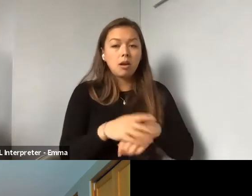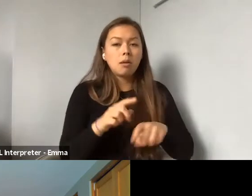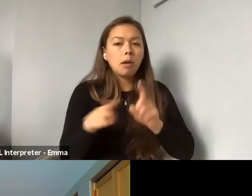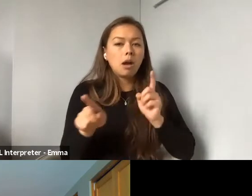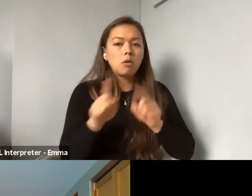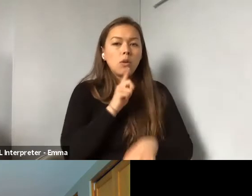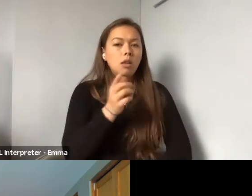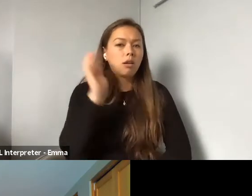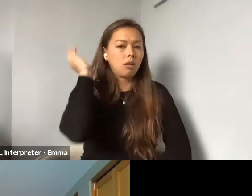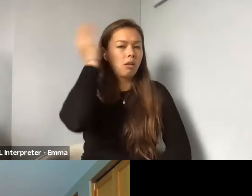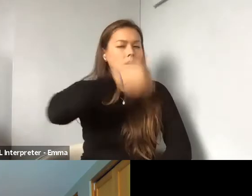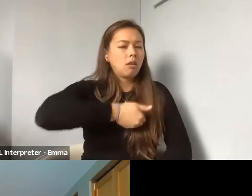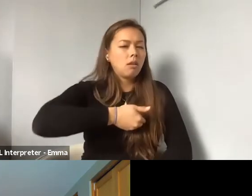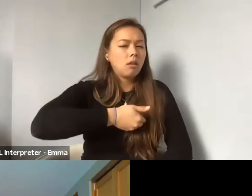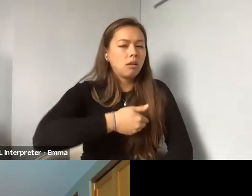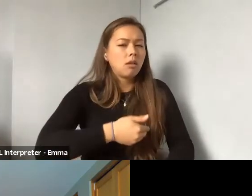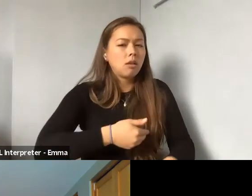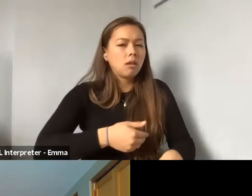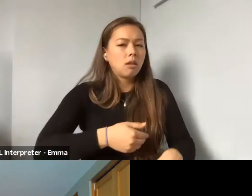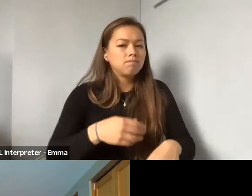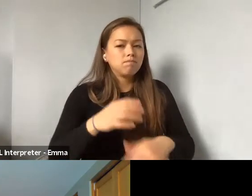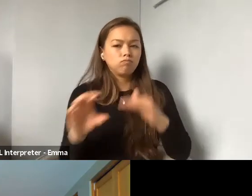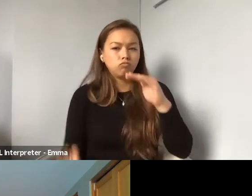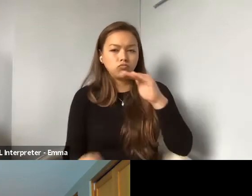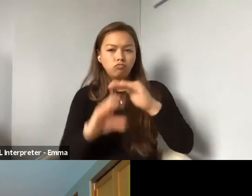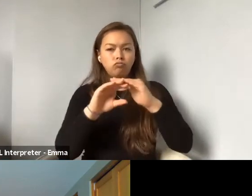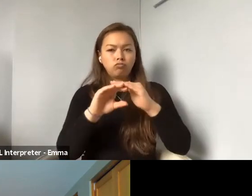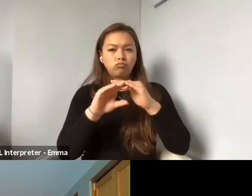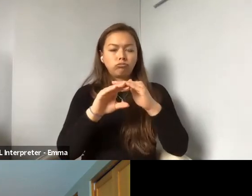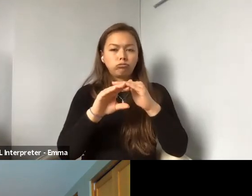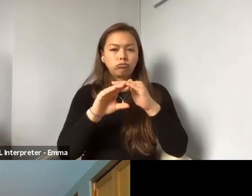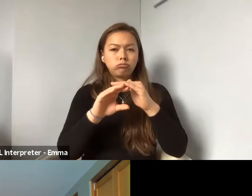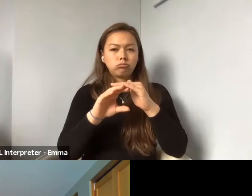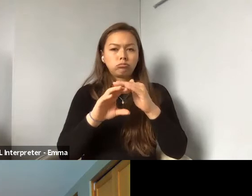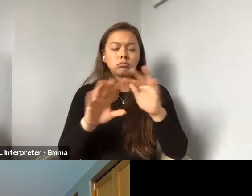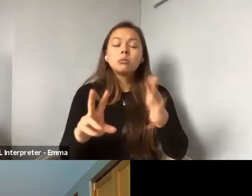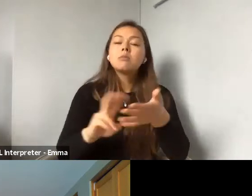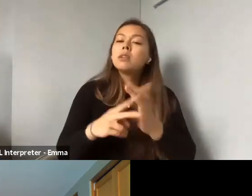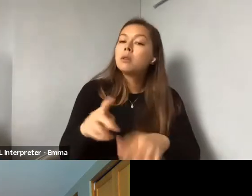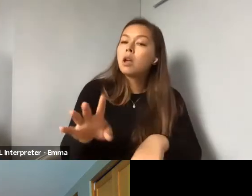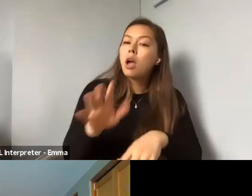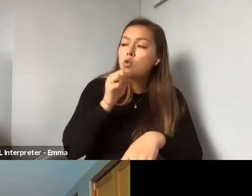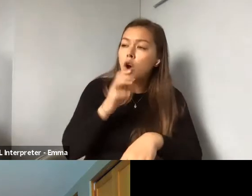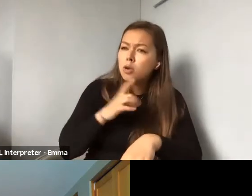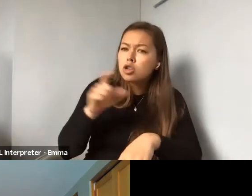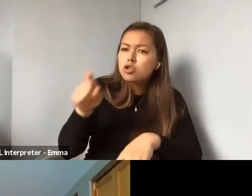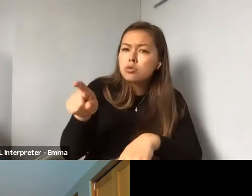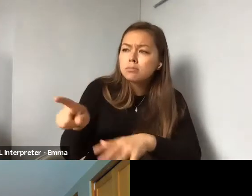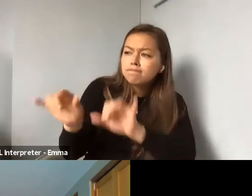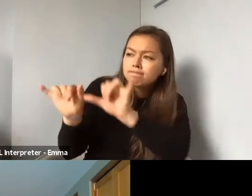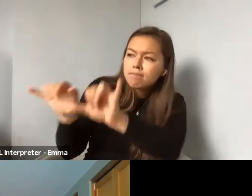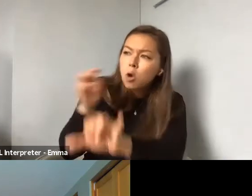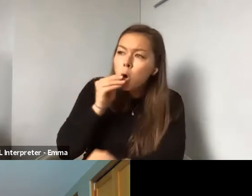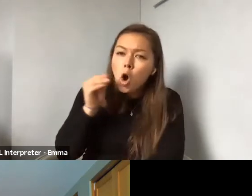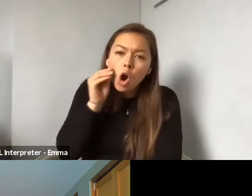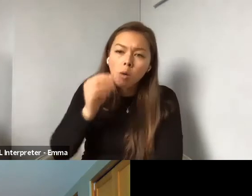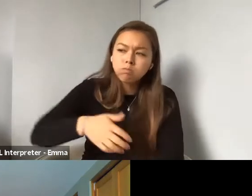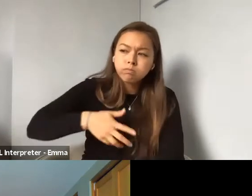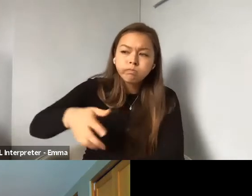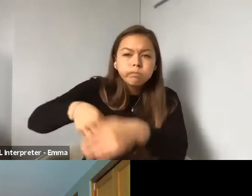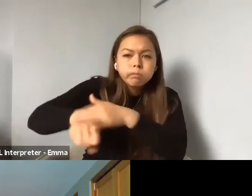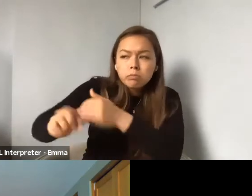of right on the surface where it's saying, oh yeah, women should be at home in the kitchen and having babies. But it's more subtle in it's taking